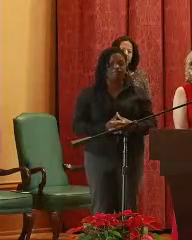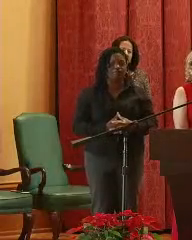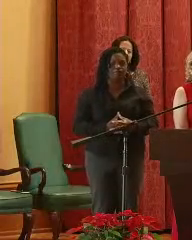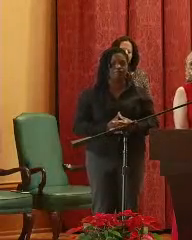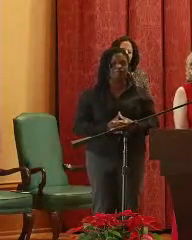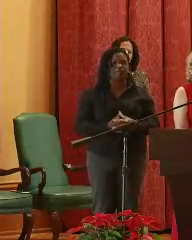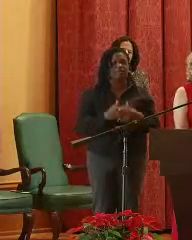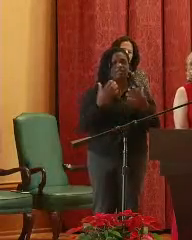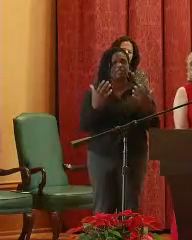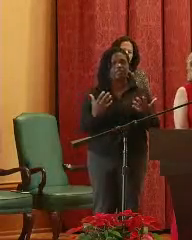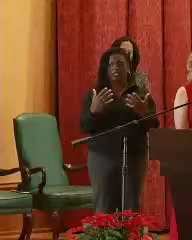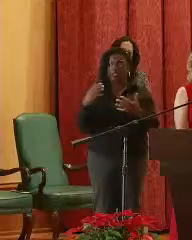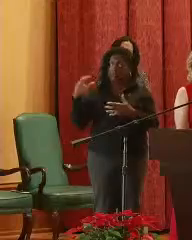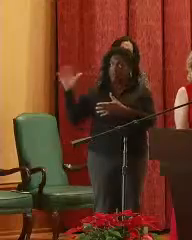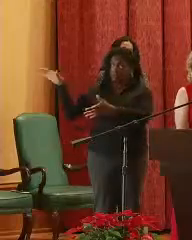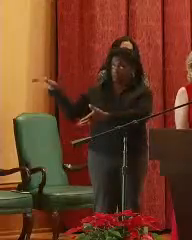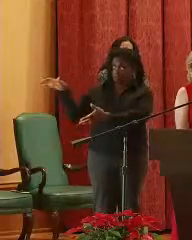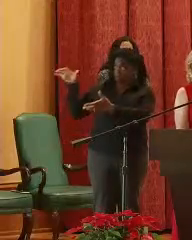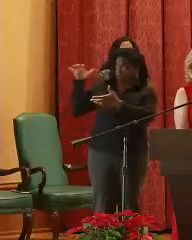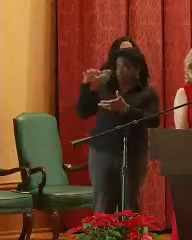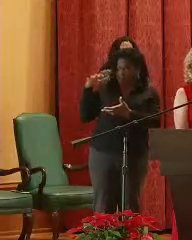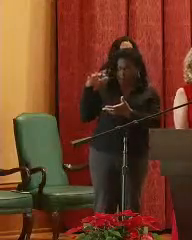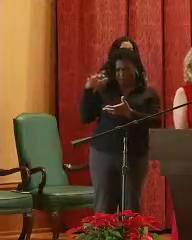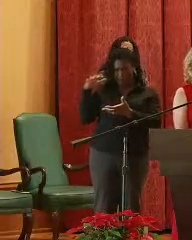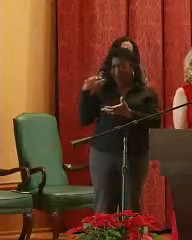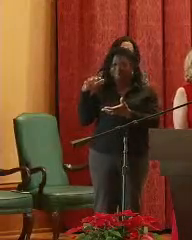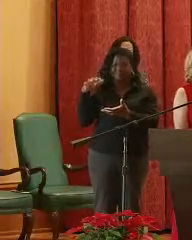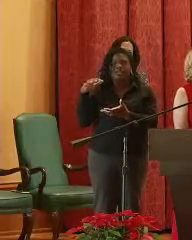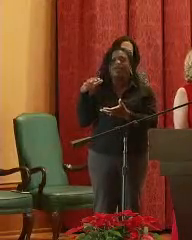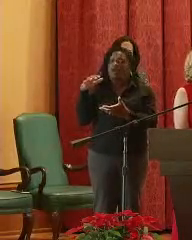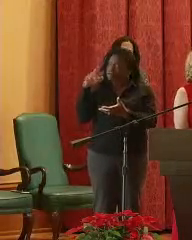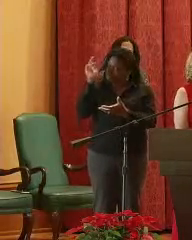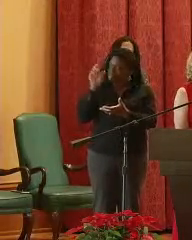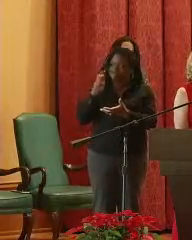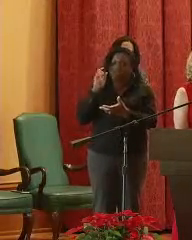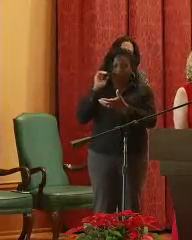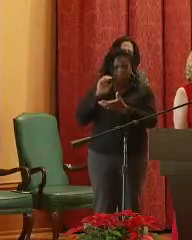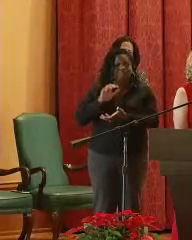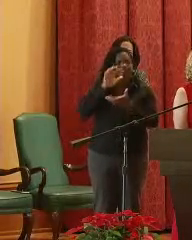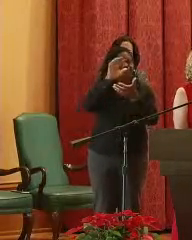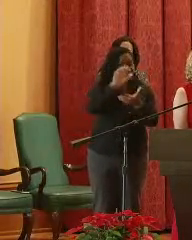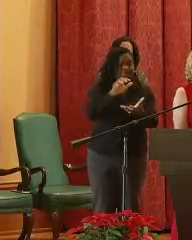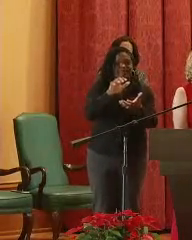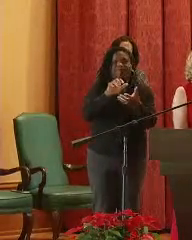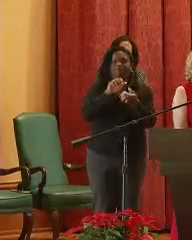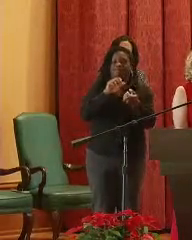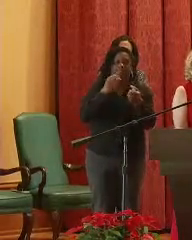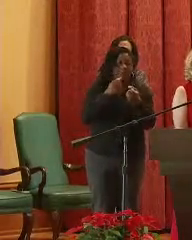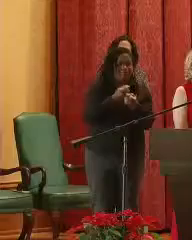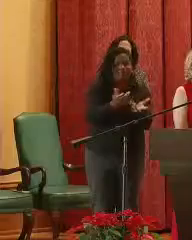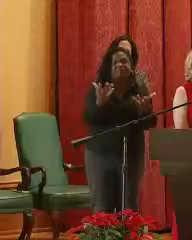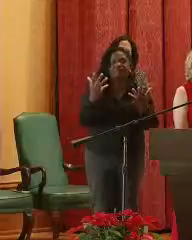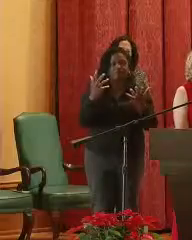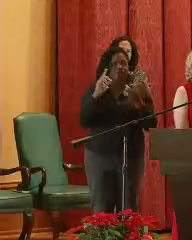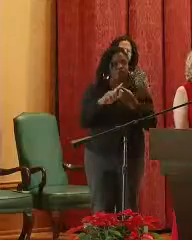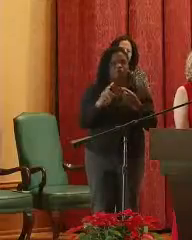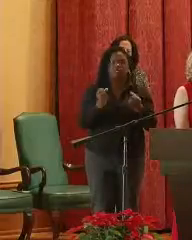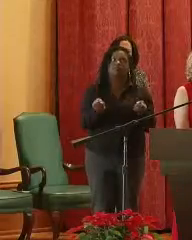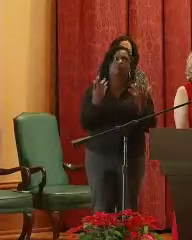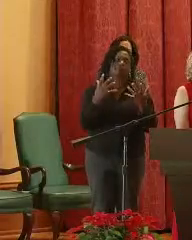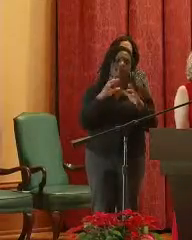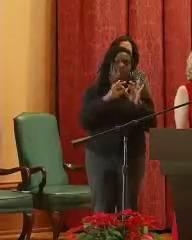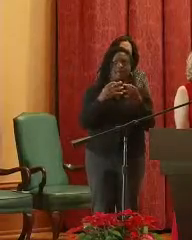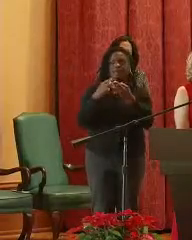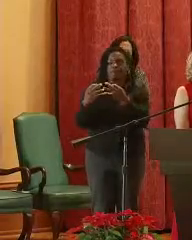it forward and share my blessings with as many families as I can? I am particularly